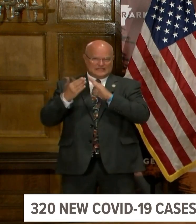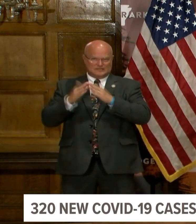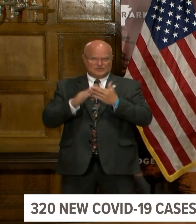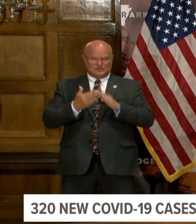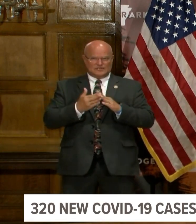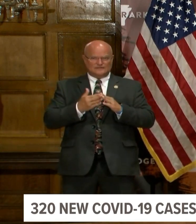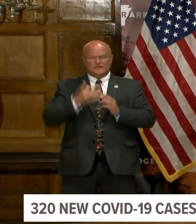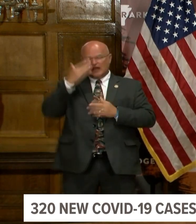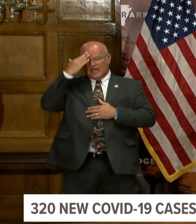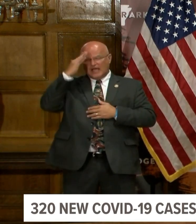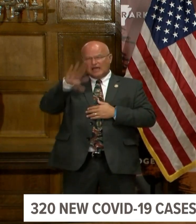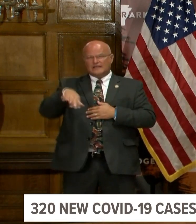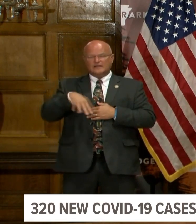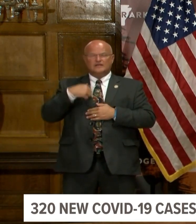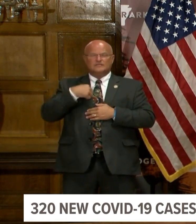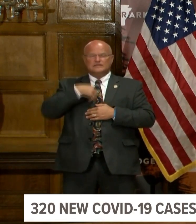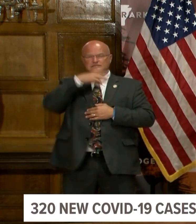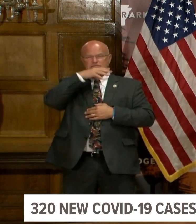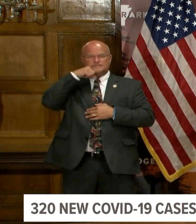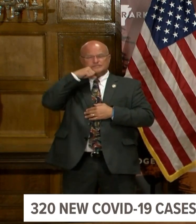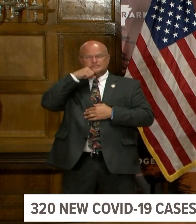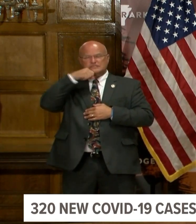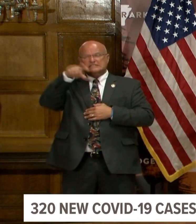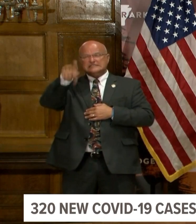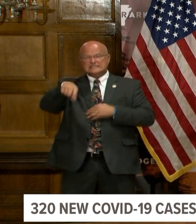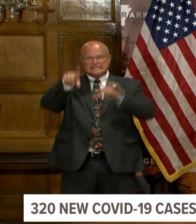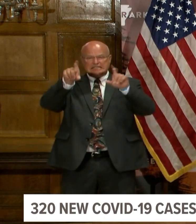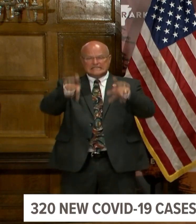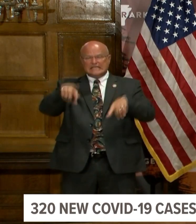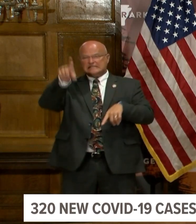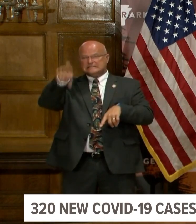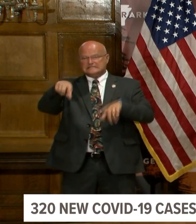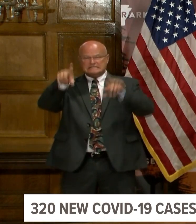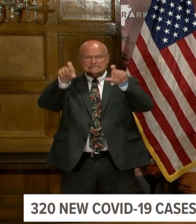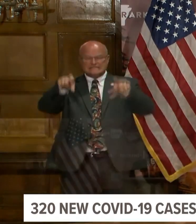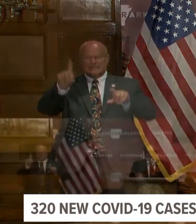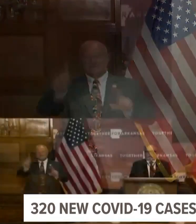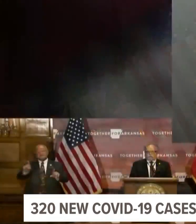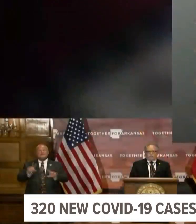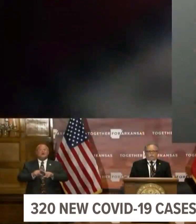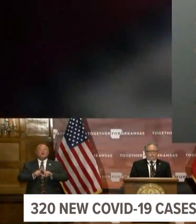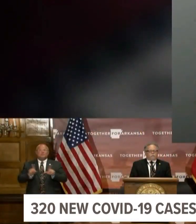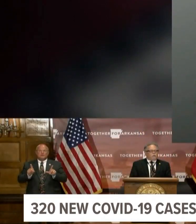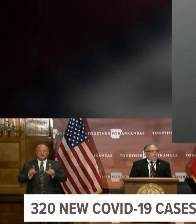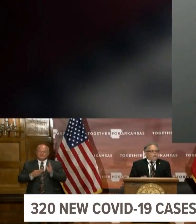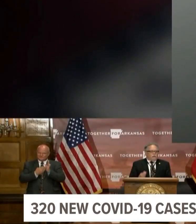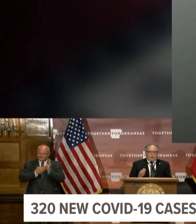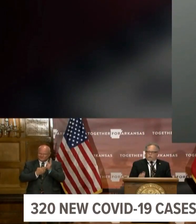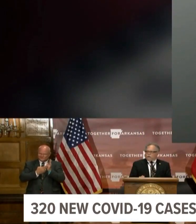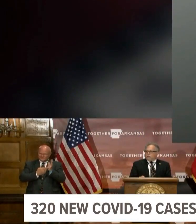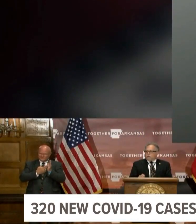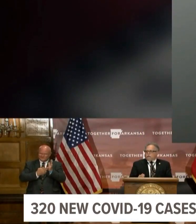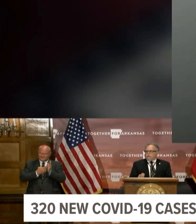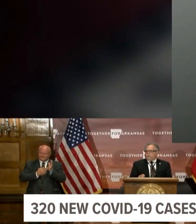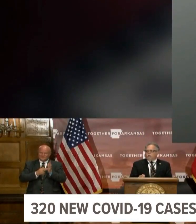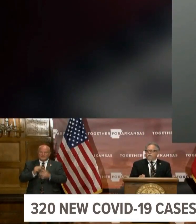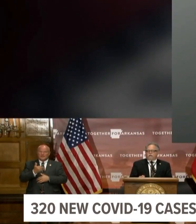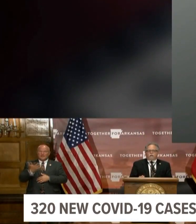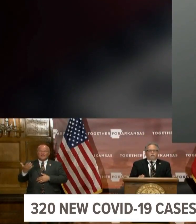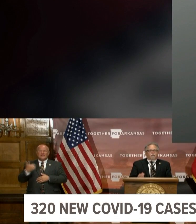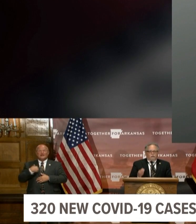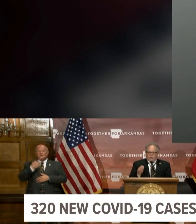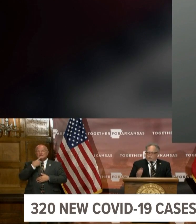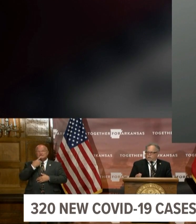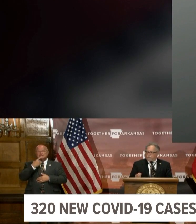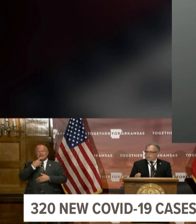we're all tired of hearing me get up here every day and say, you've got to test, but unfortunately that's the truth. The other thing I want to leave you with is